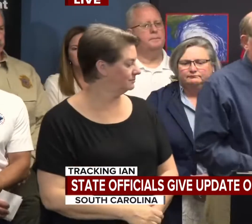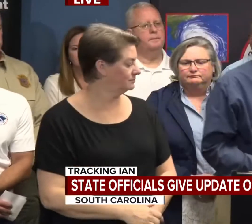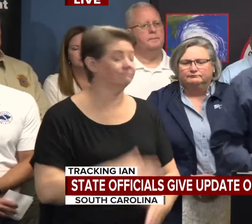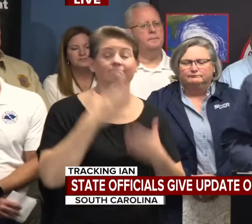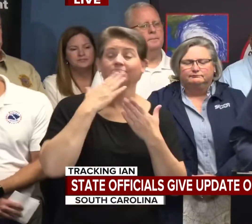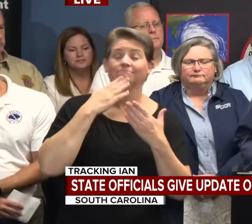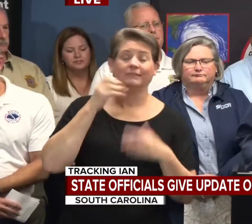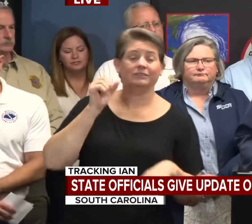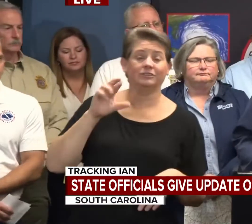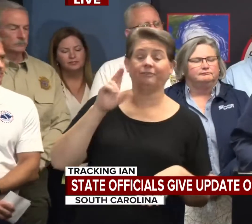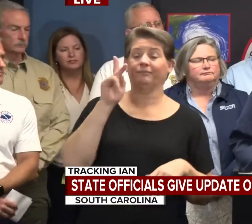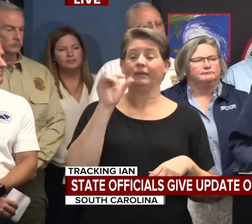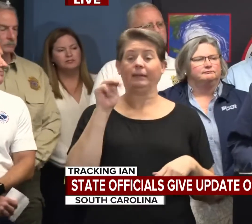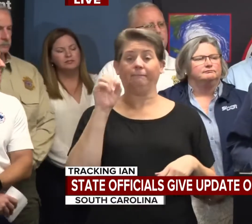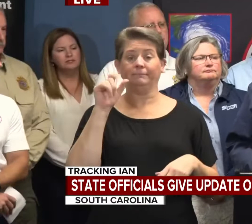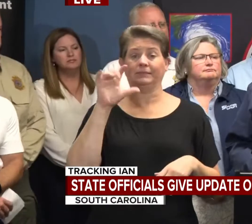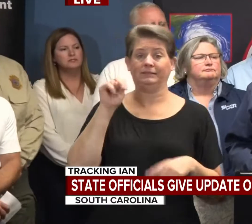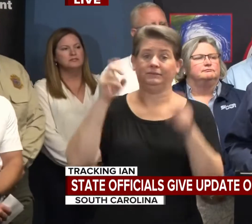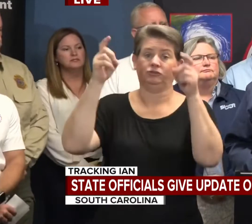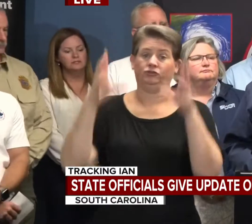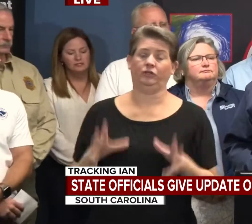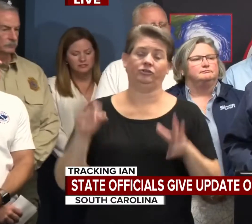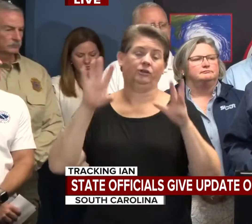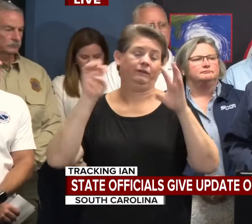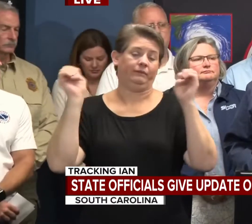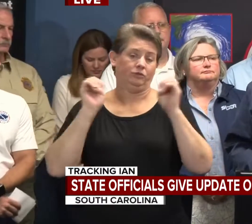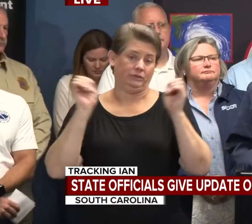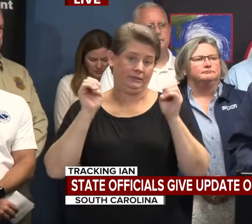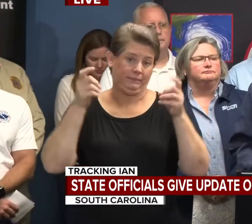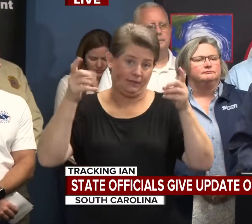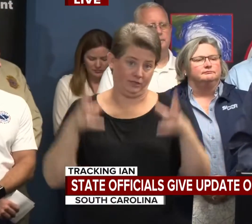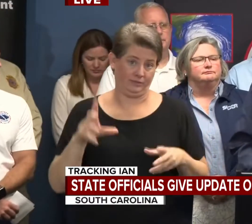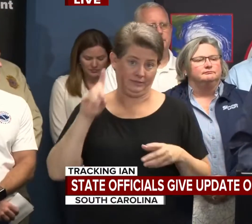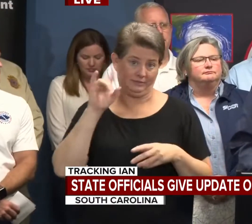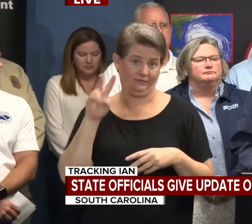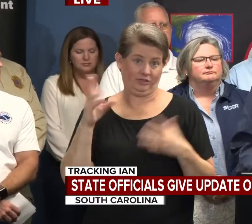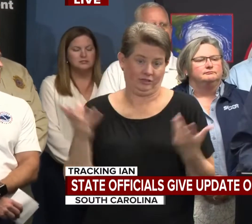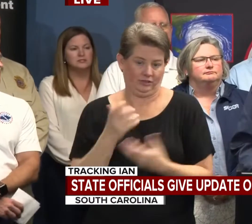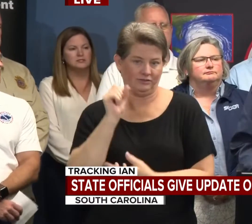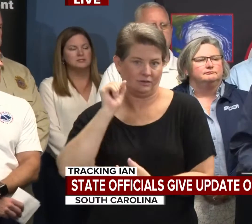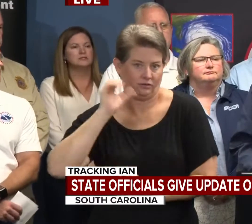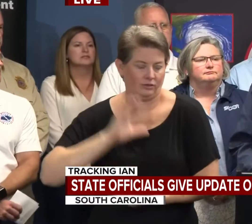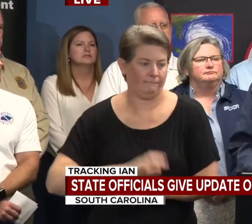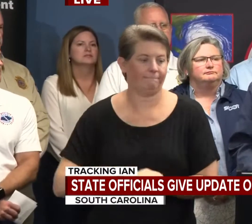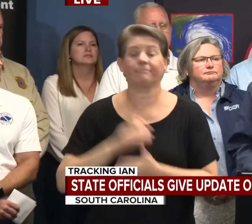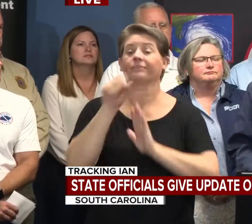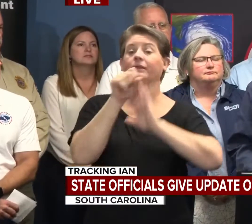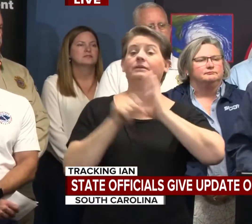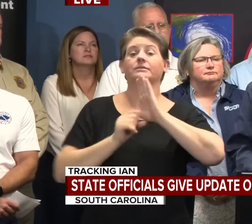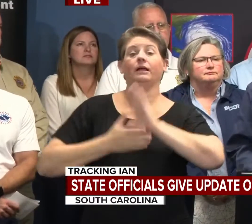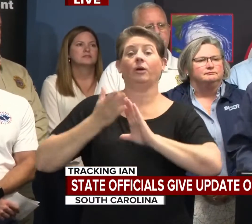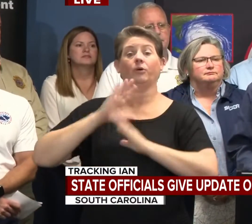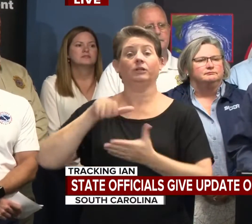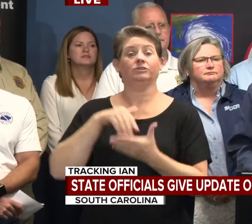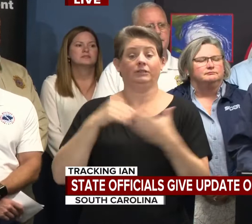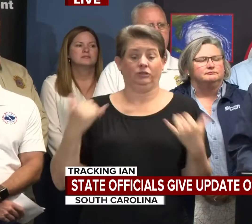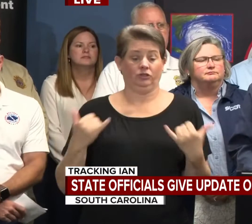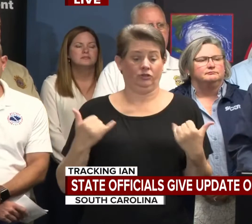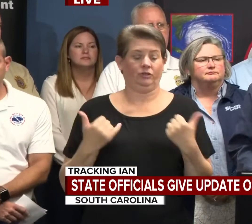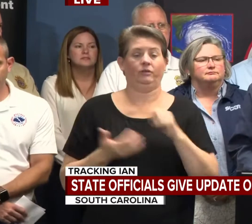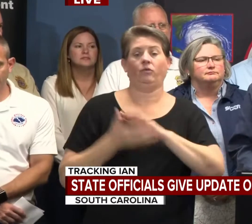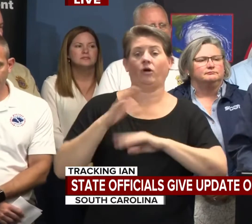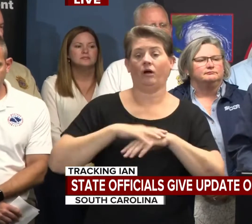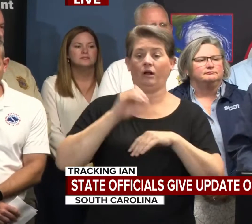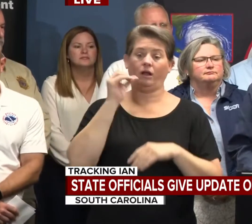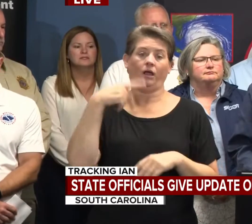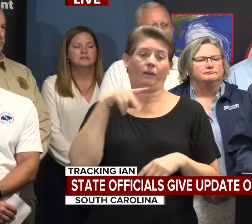Thank you, sir. Kim Stenson, Director of South Carolina Emergency Management Division. The State Emergency Operations Center is currently at Operating